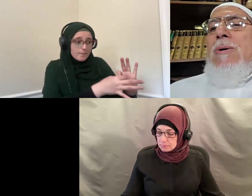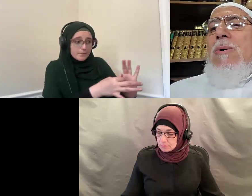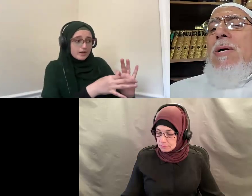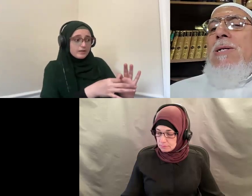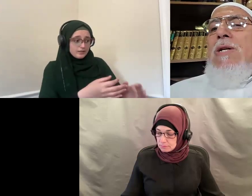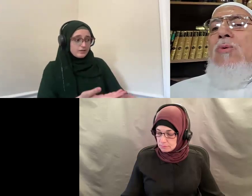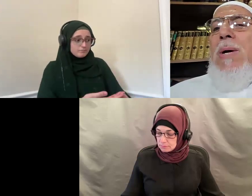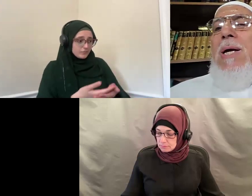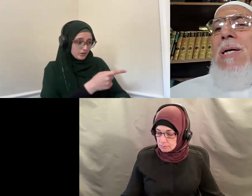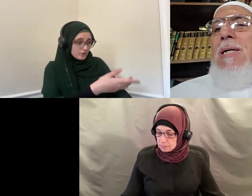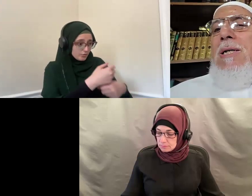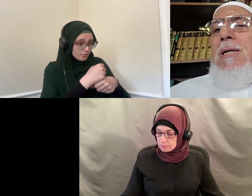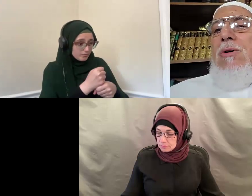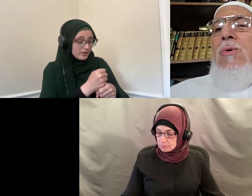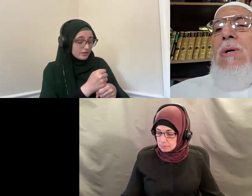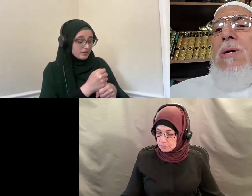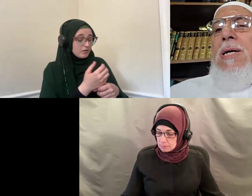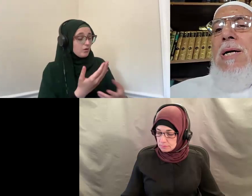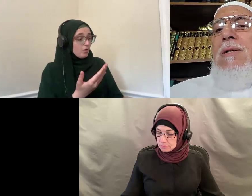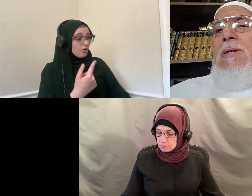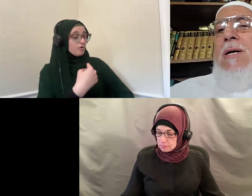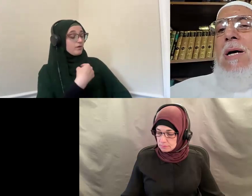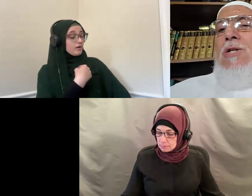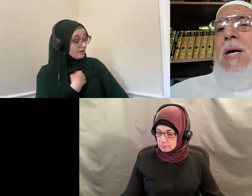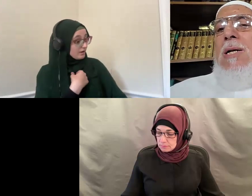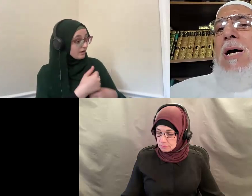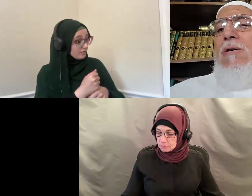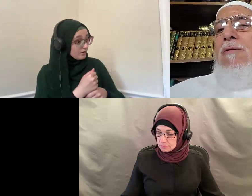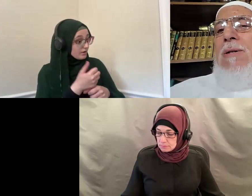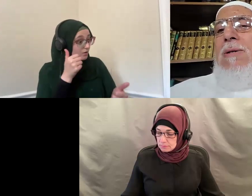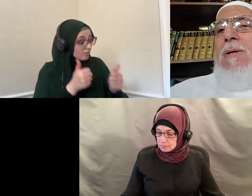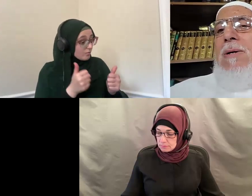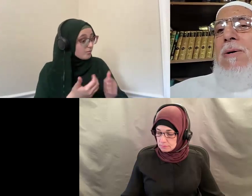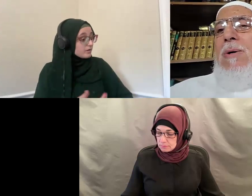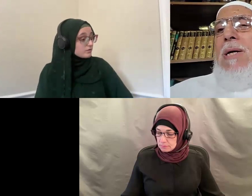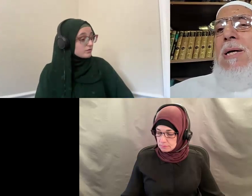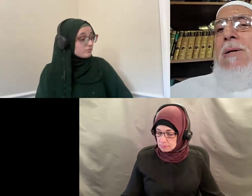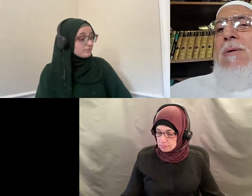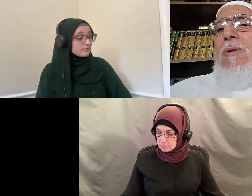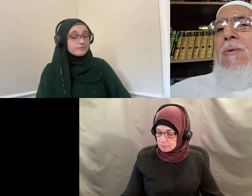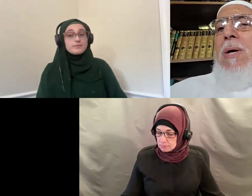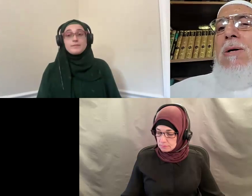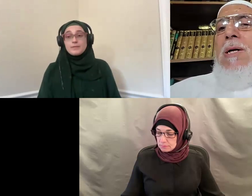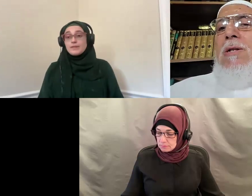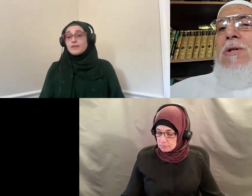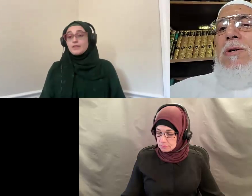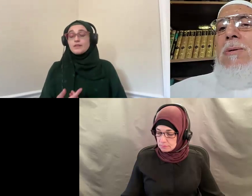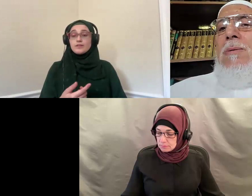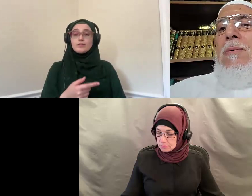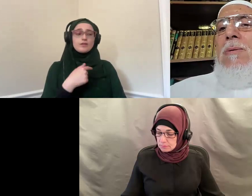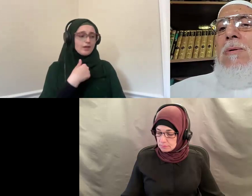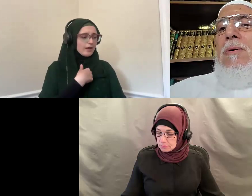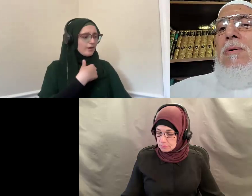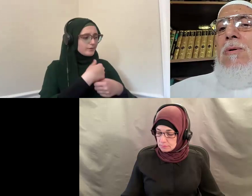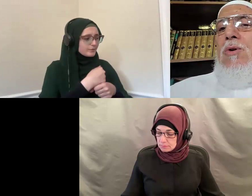it we who created a child out of it? Okay? We created